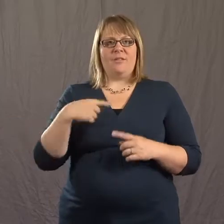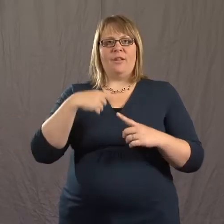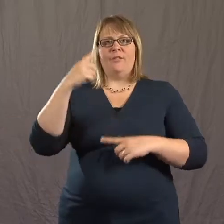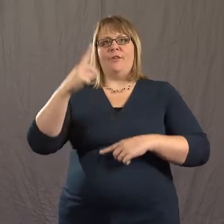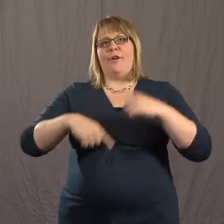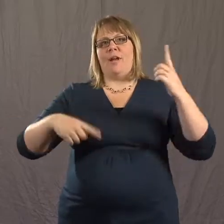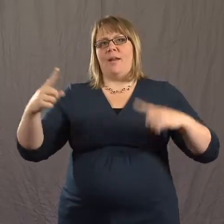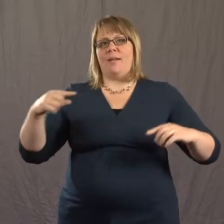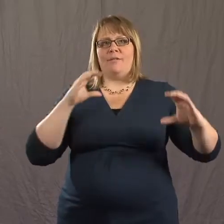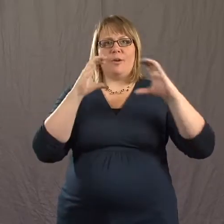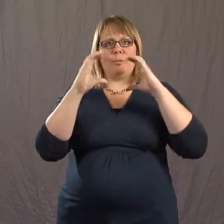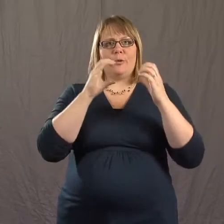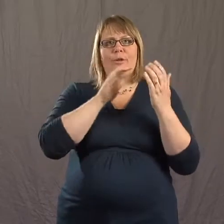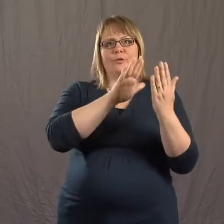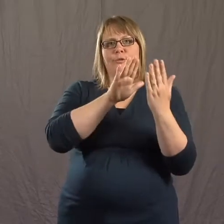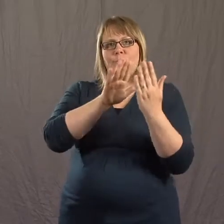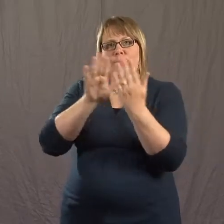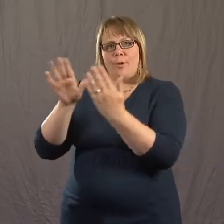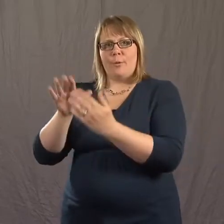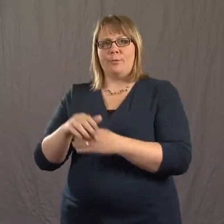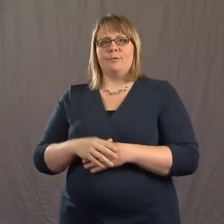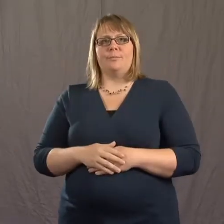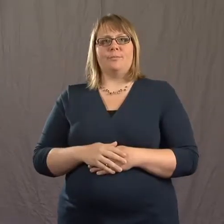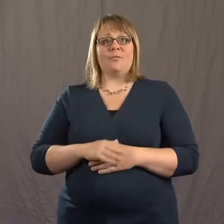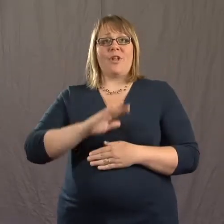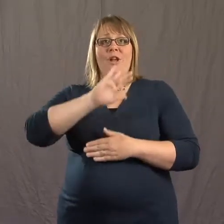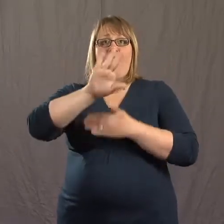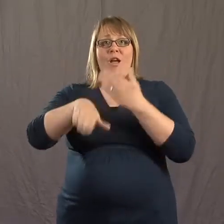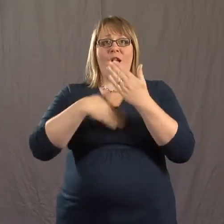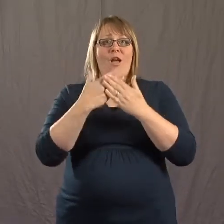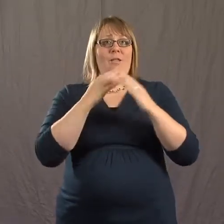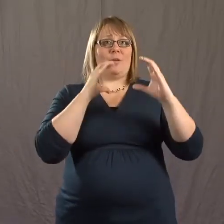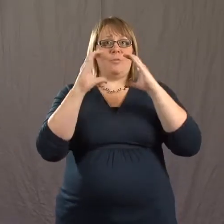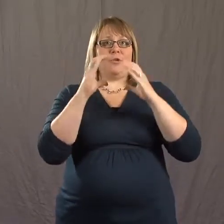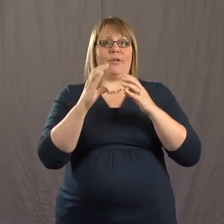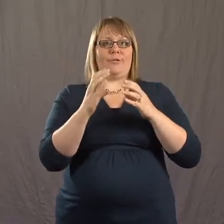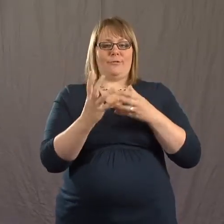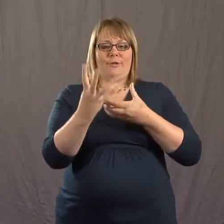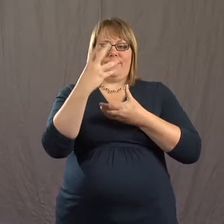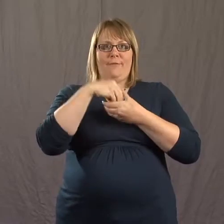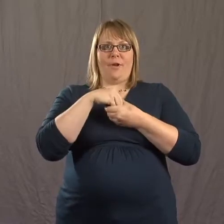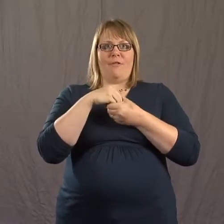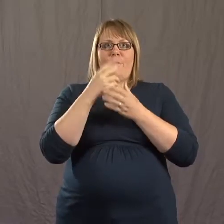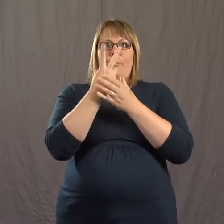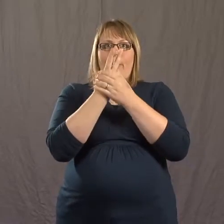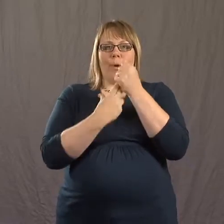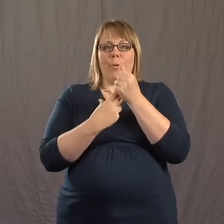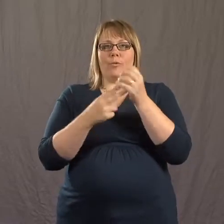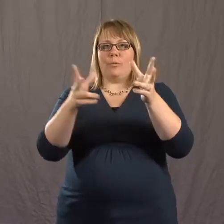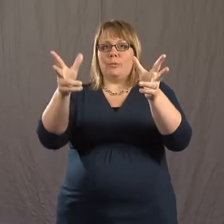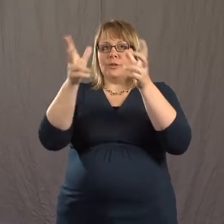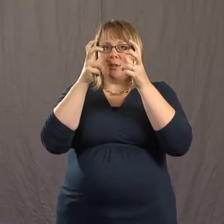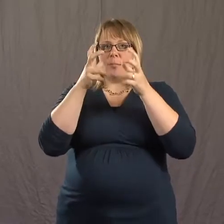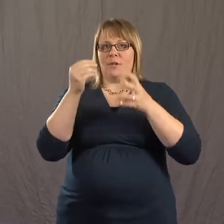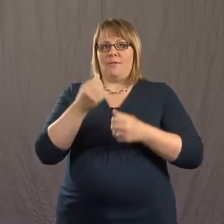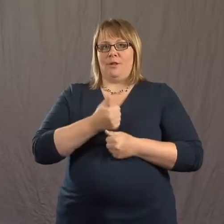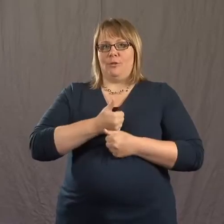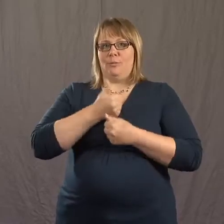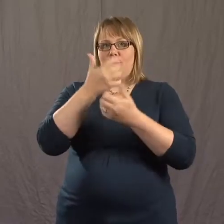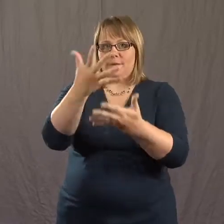Deaf and hard of hearing students vary in their communication approaches. All communication involves both the ability